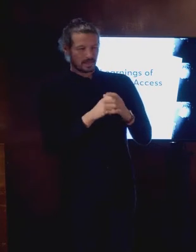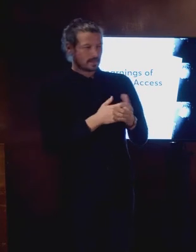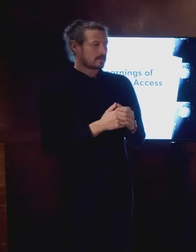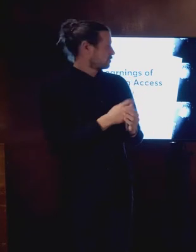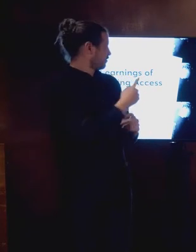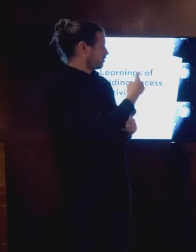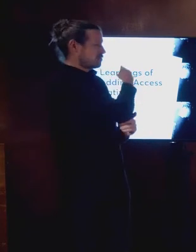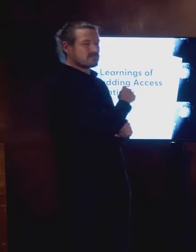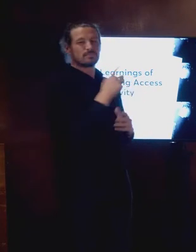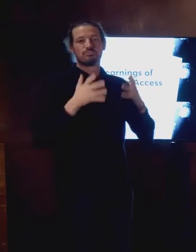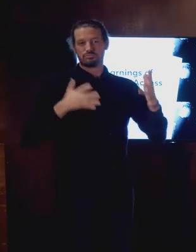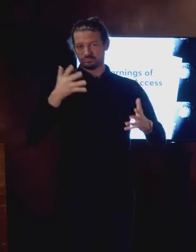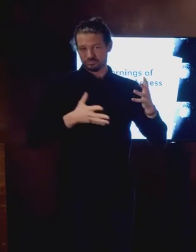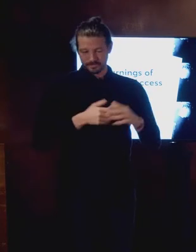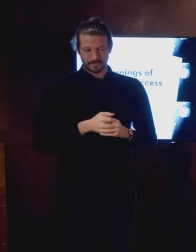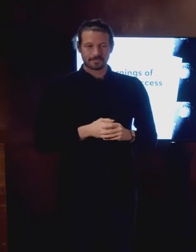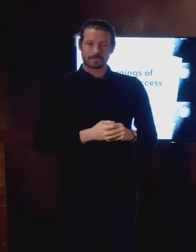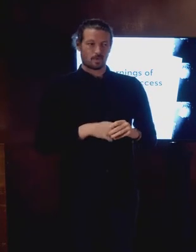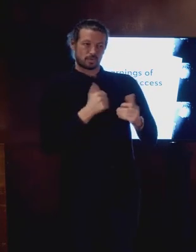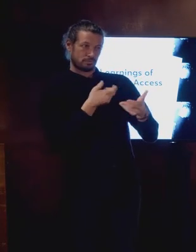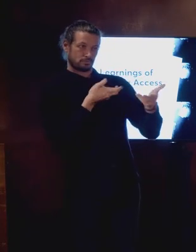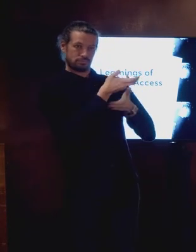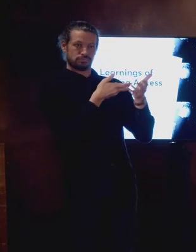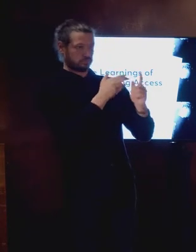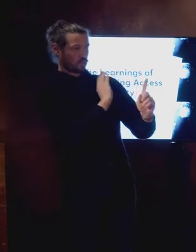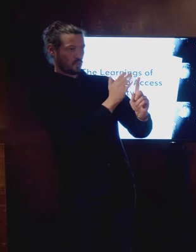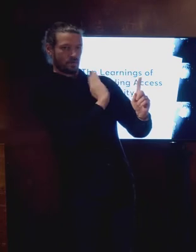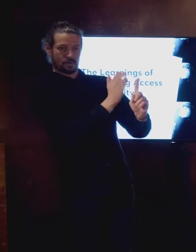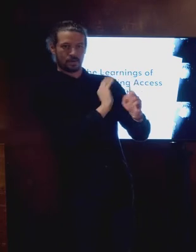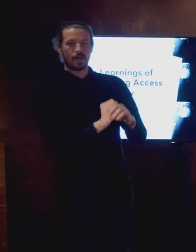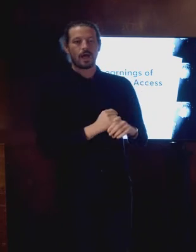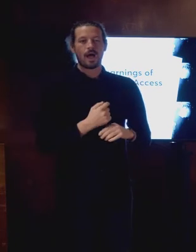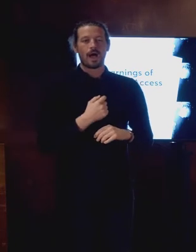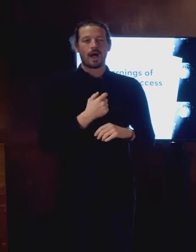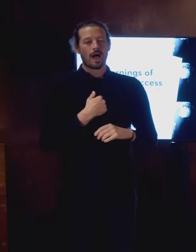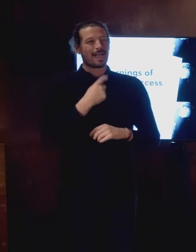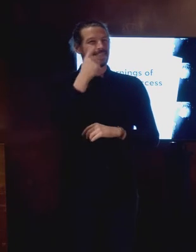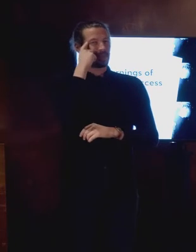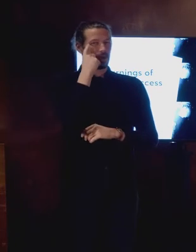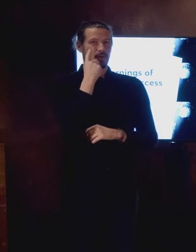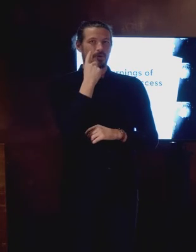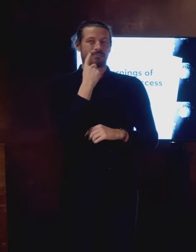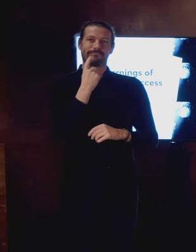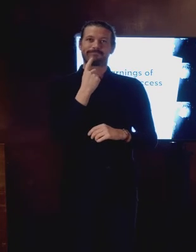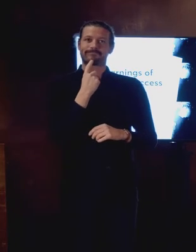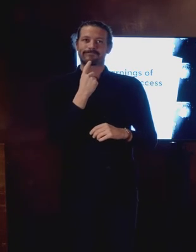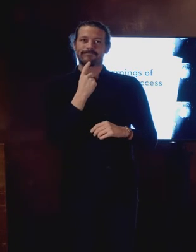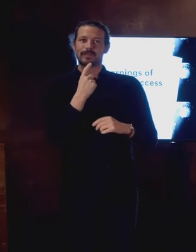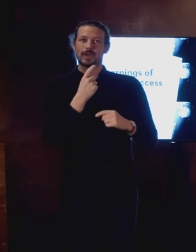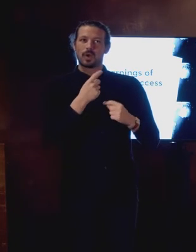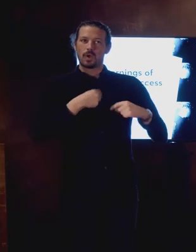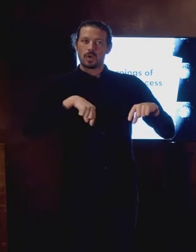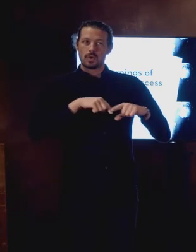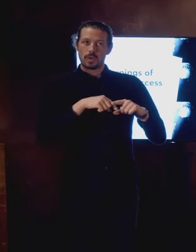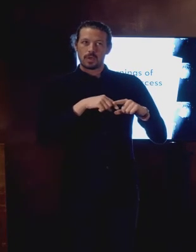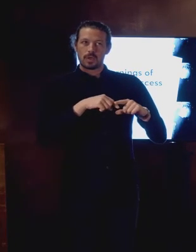having that direct conversation with her. I think a big moment of us deciding how far we wanted to go with